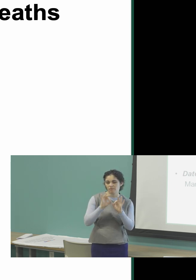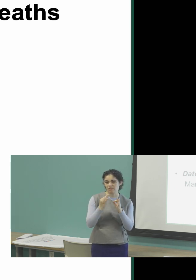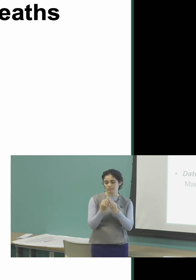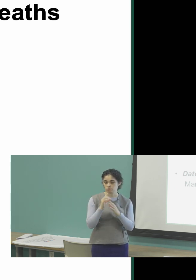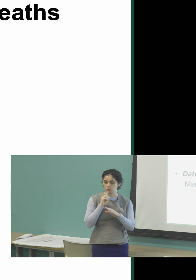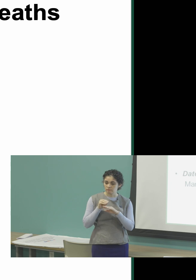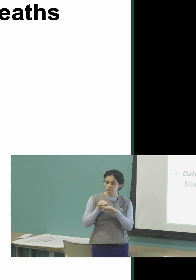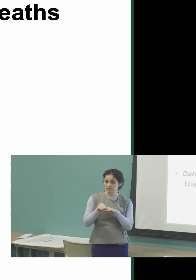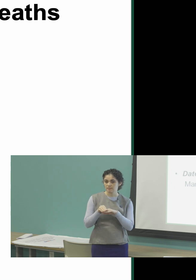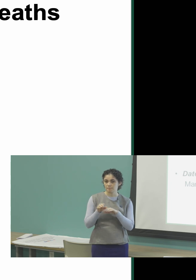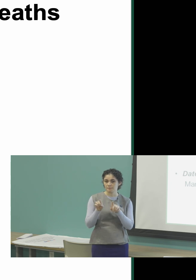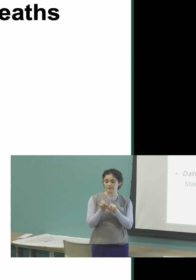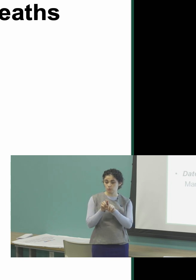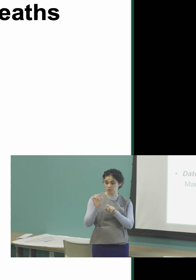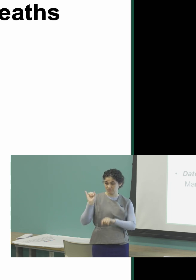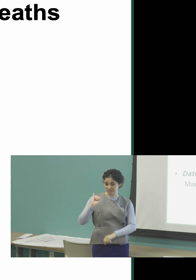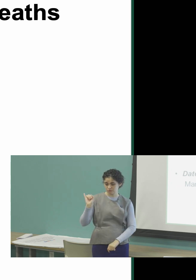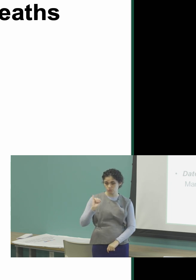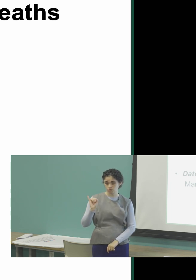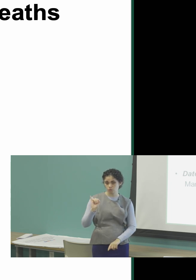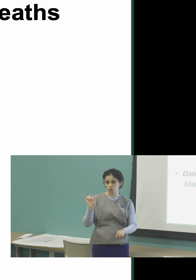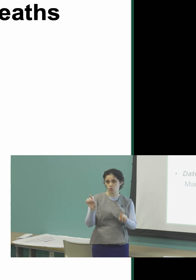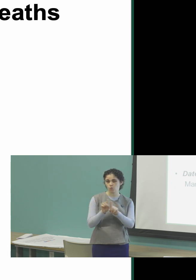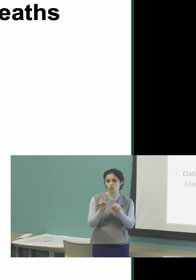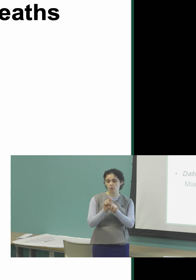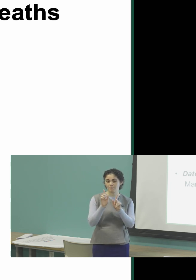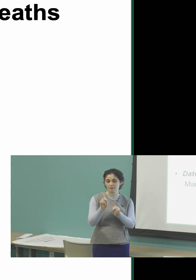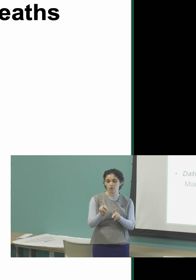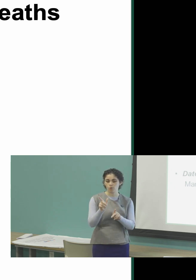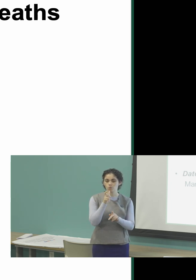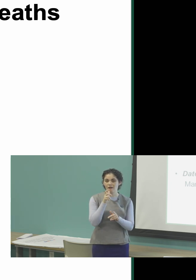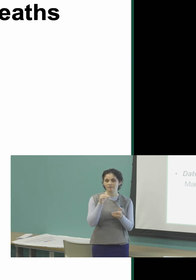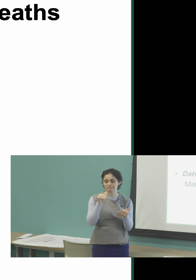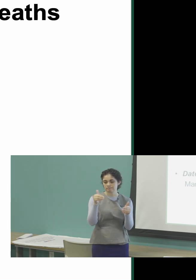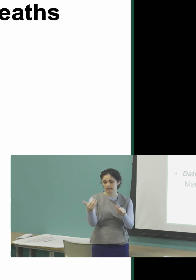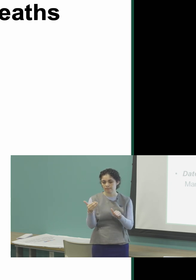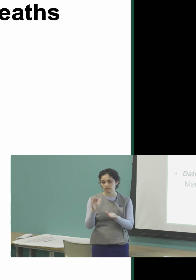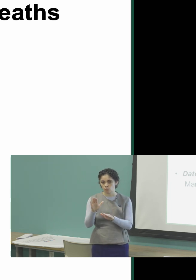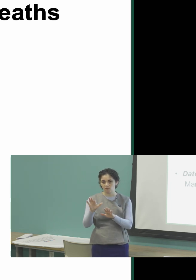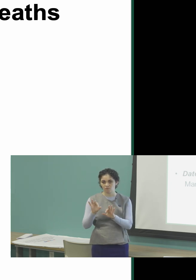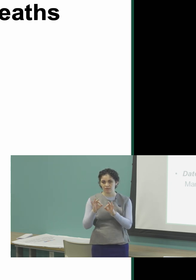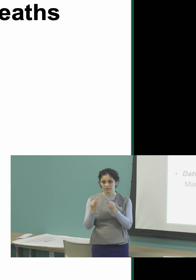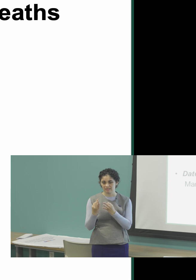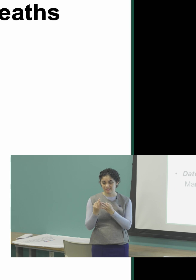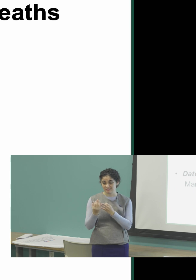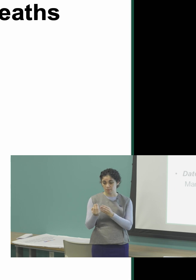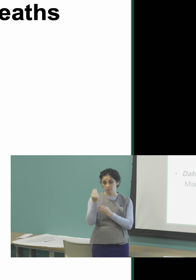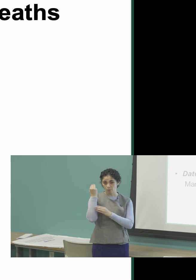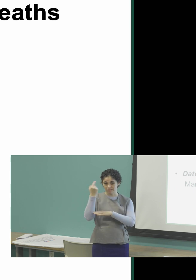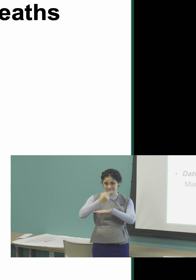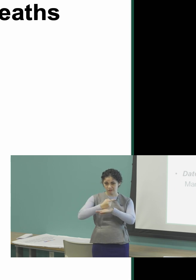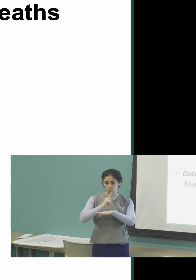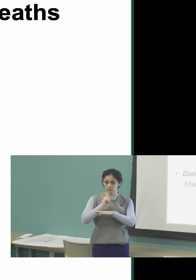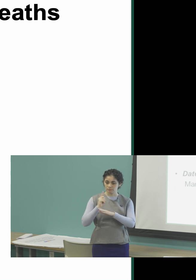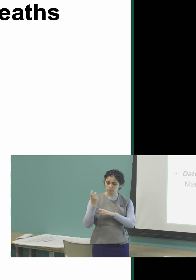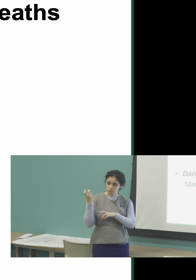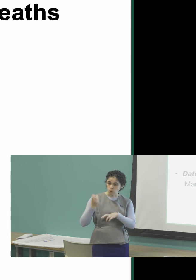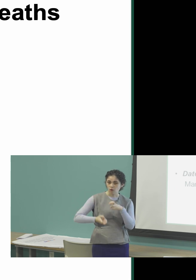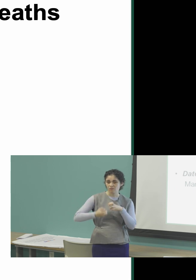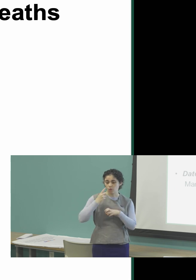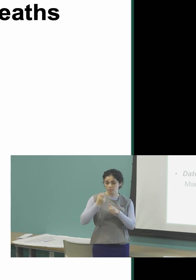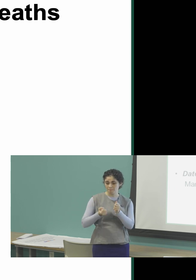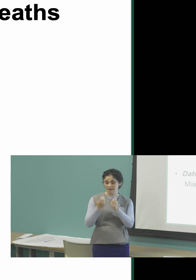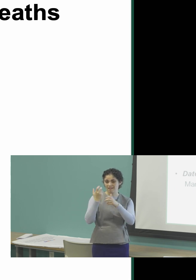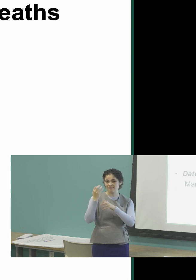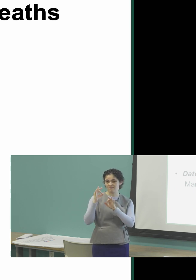those affected by infection, but those affected by loss. This Memorial Day is particularly going to be hard for these families,